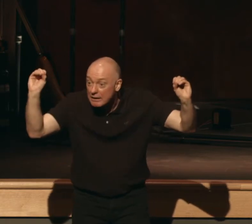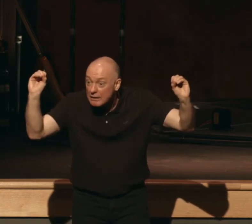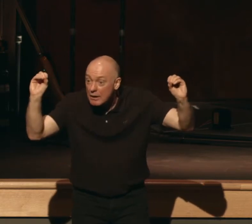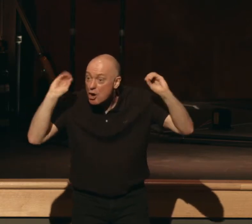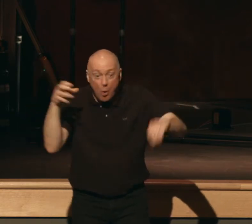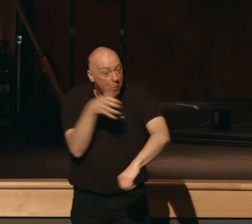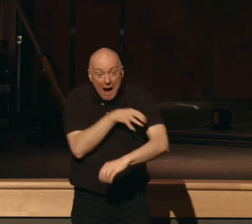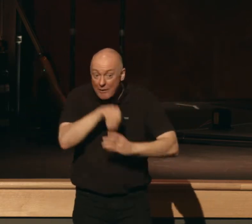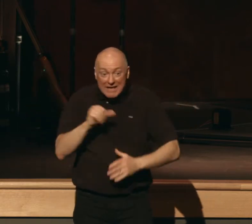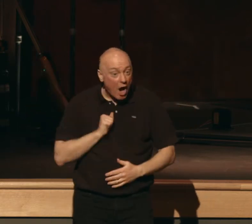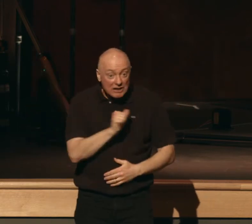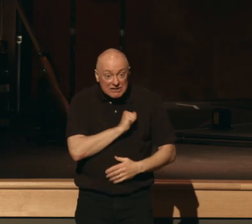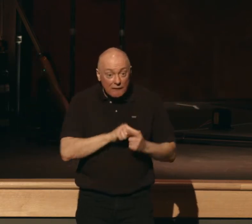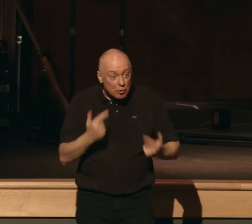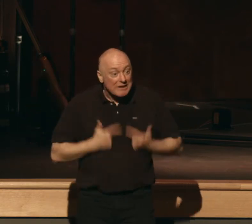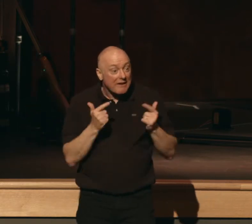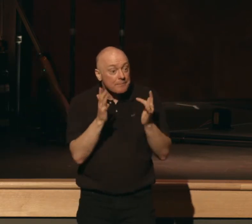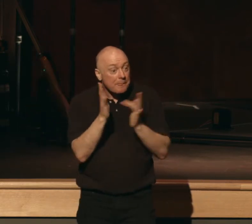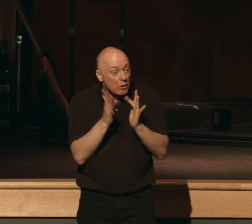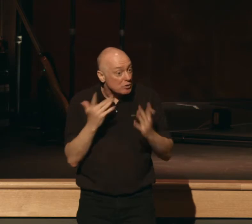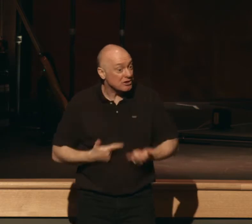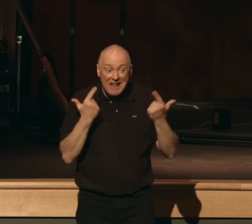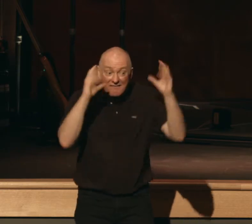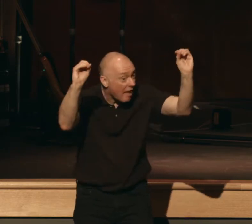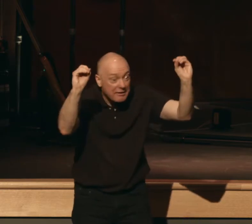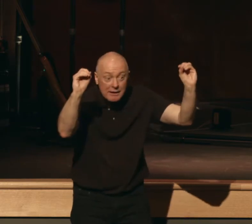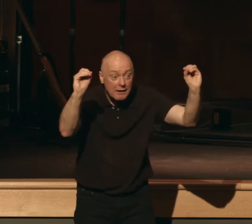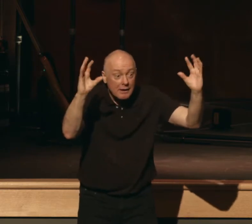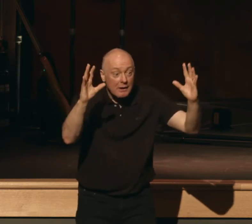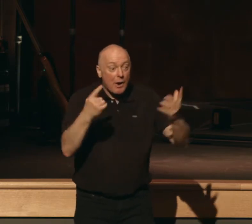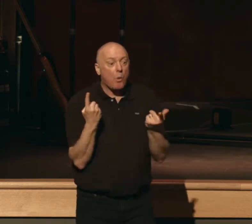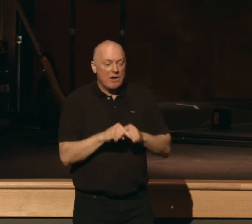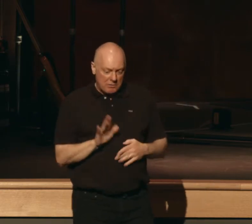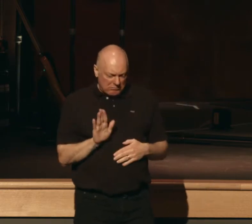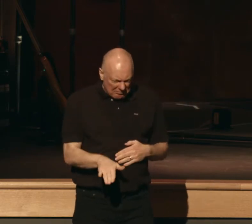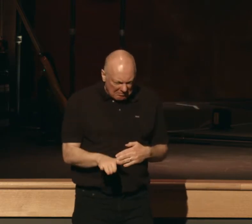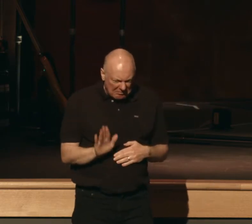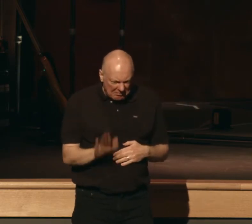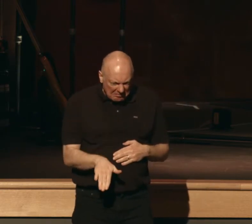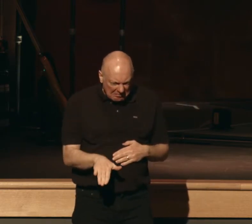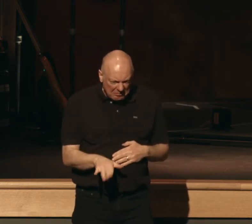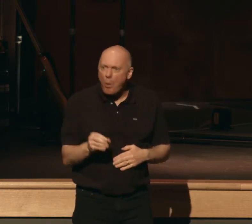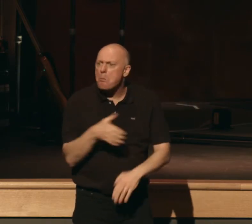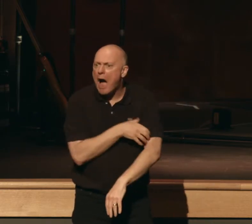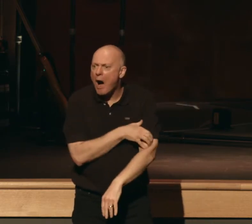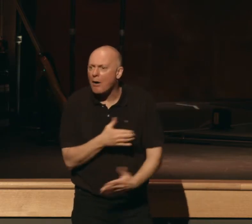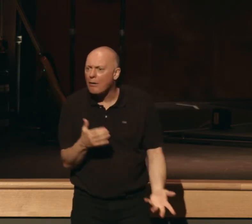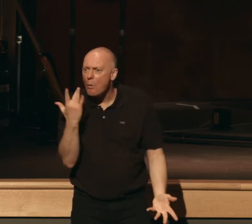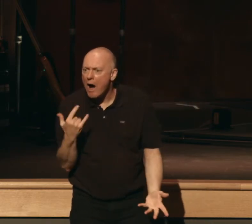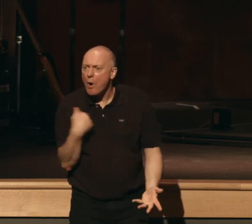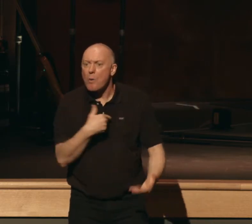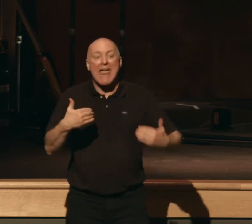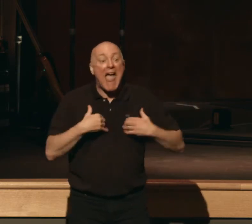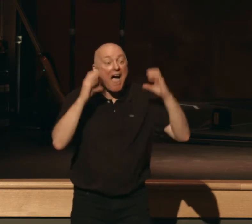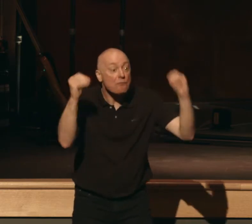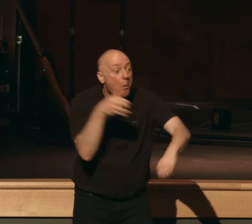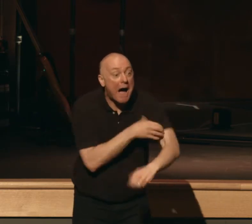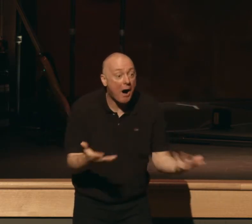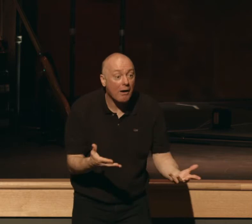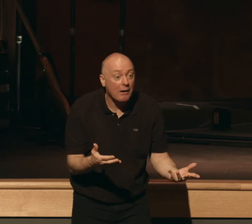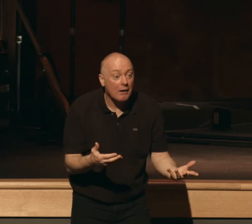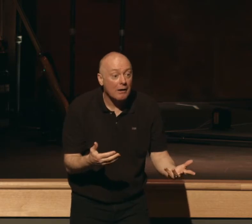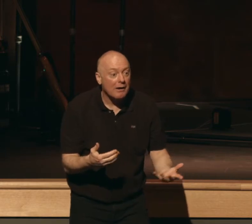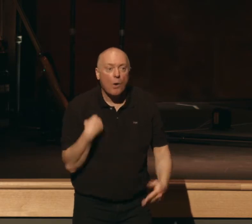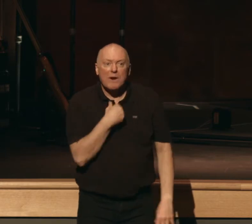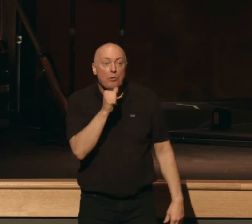no power in and of ourselves to live the Christian life. When we hit the gas and there's no power, that's because we have no power. It's not like we